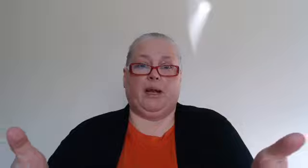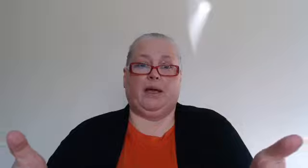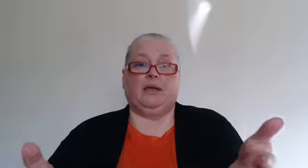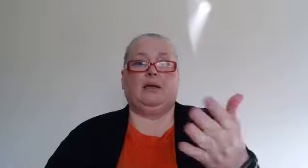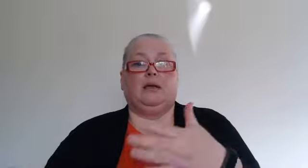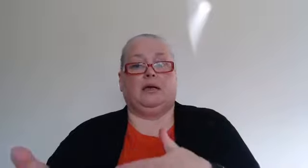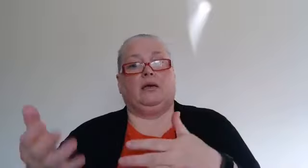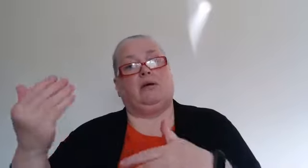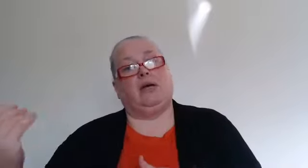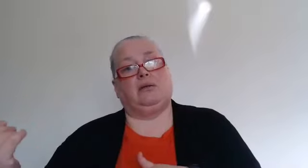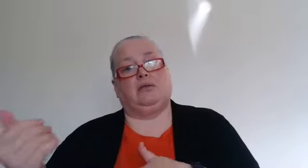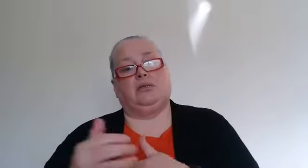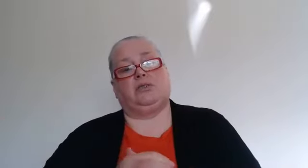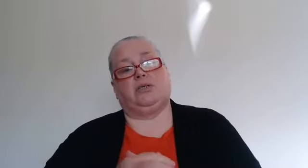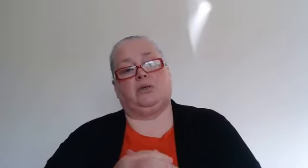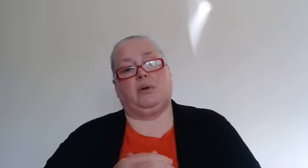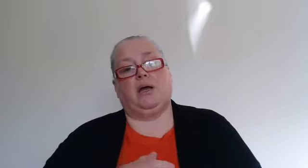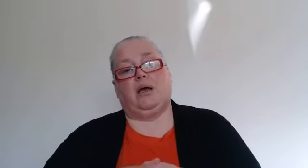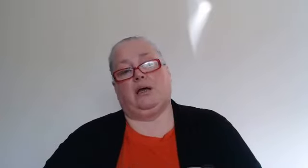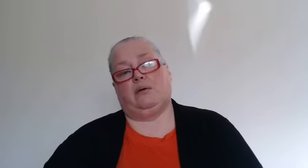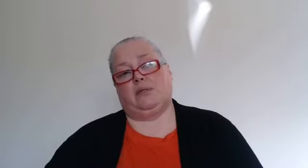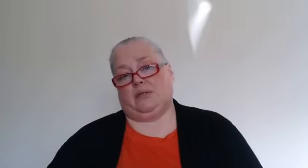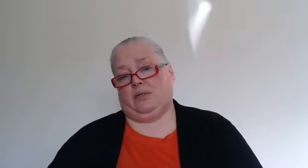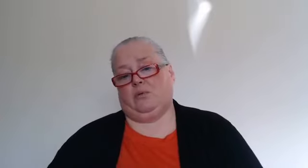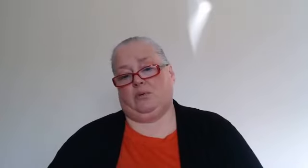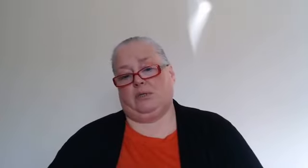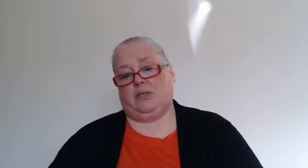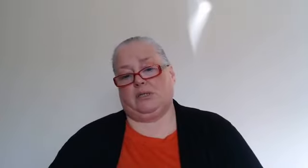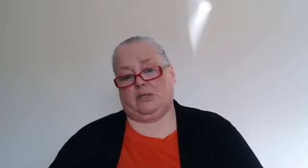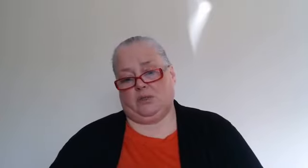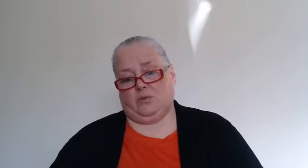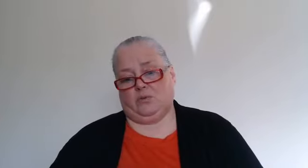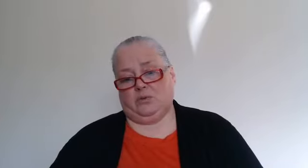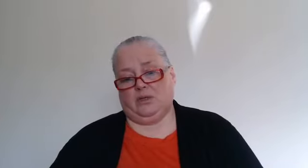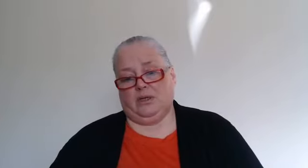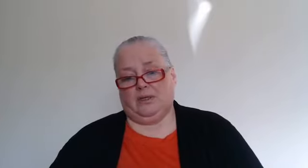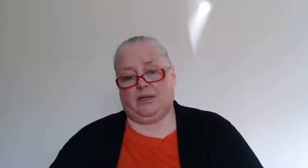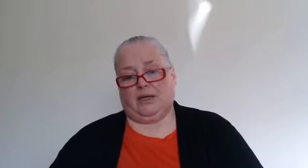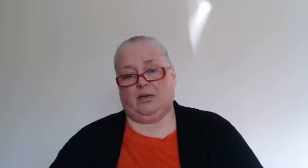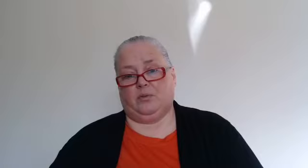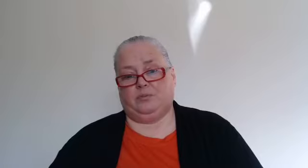replay here and on YouTube, and I will see you all soon. Thank you.